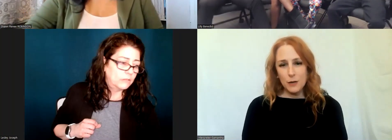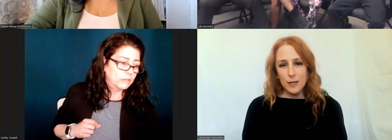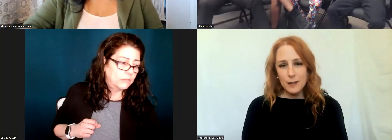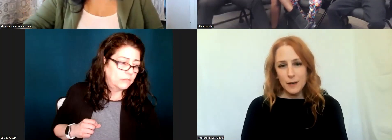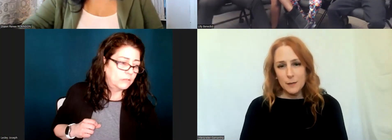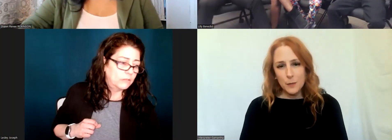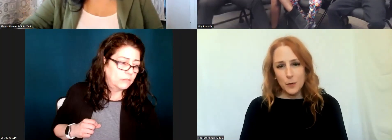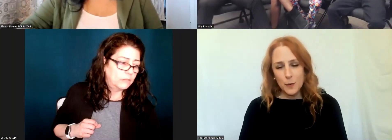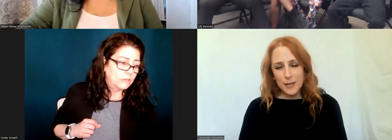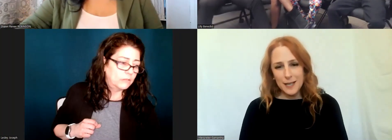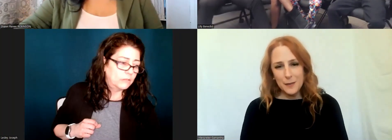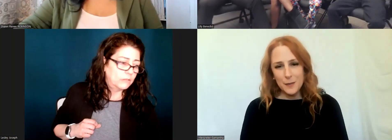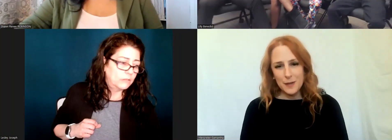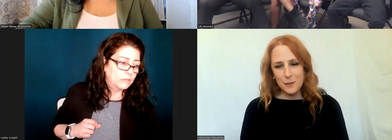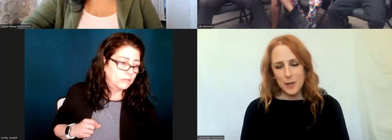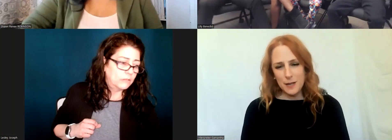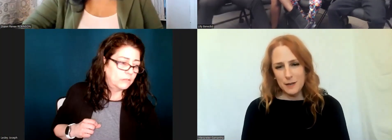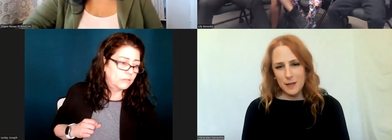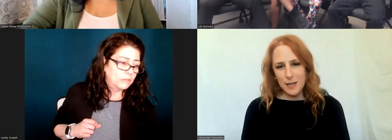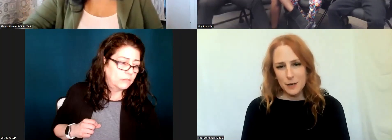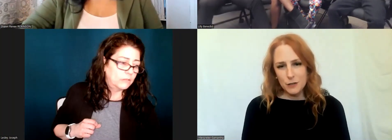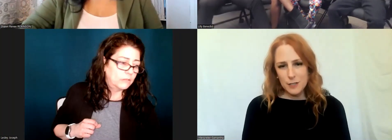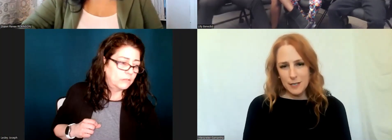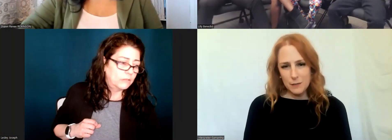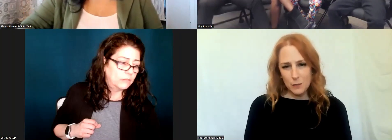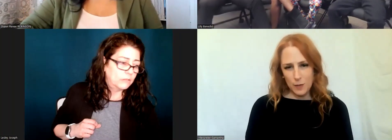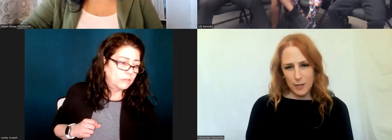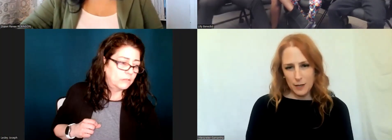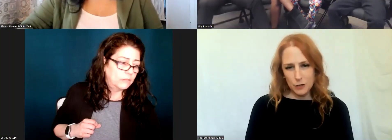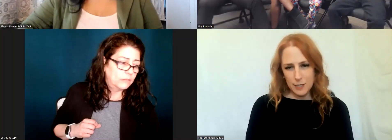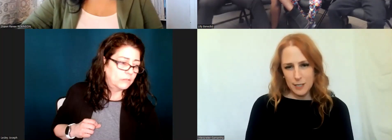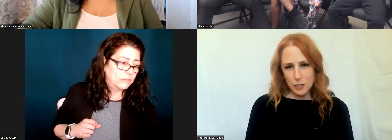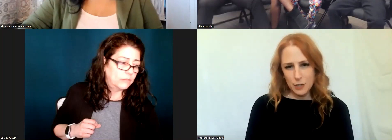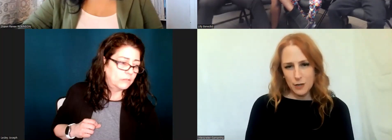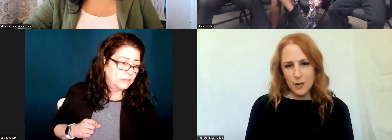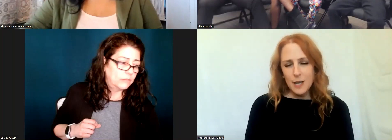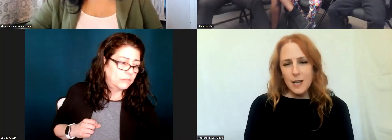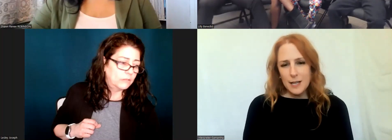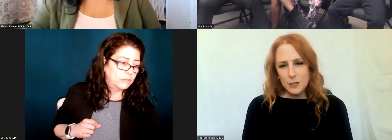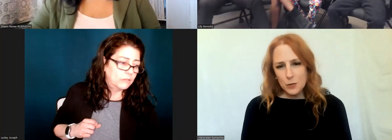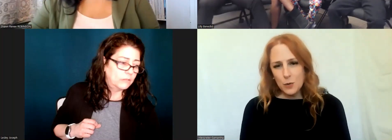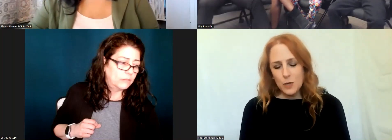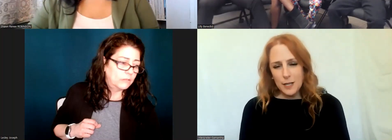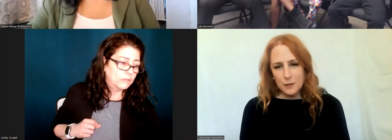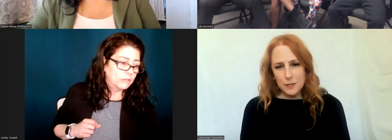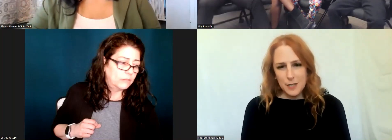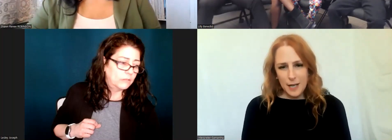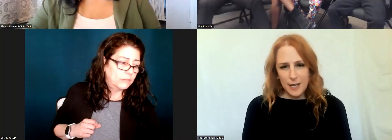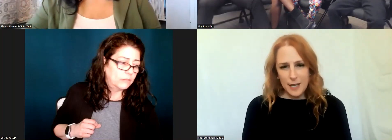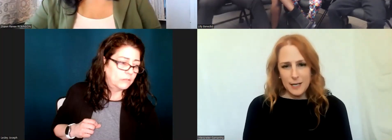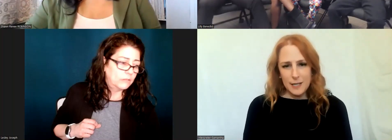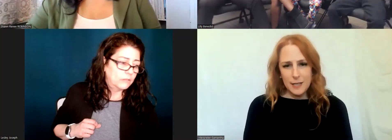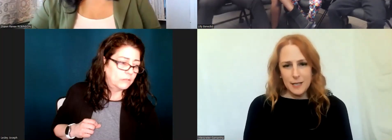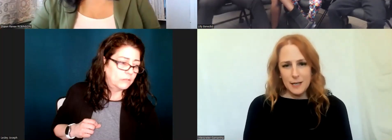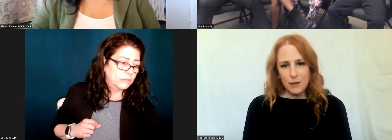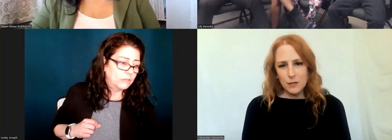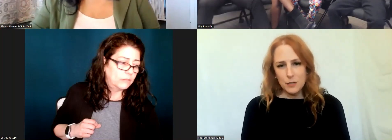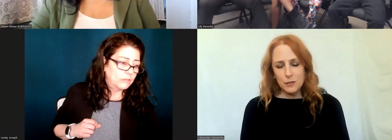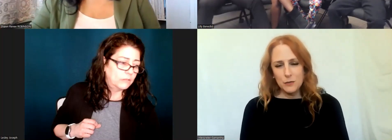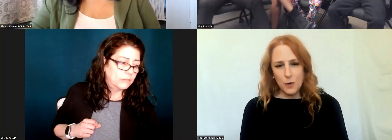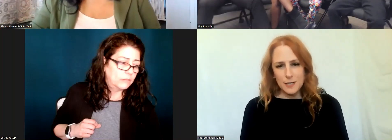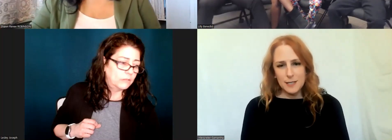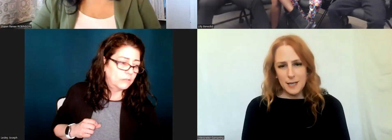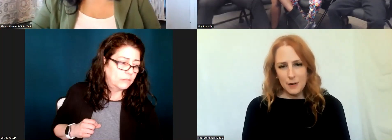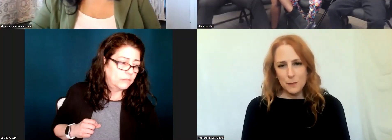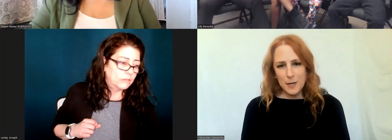too angry more quickly when they can't understand, when we can't understand each other. At school, I use sign, and then I'll also